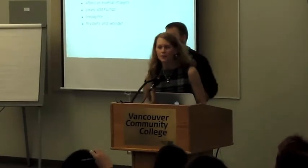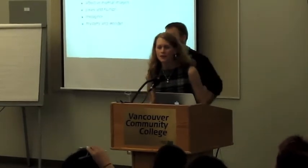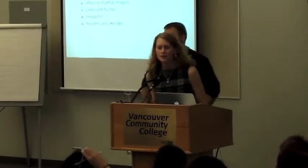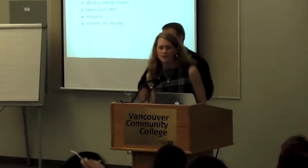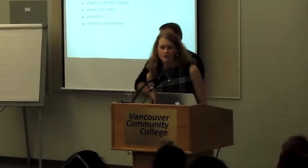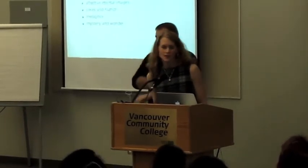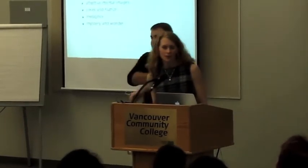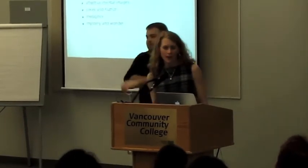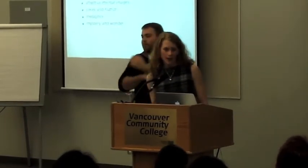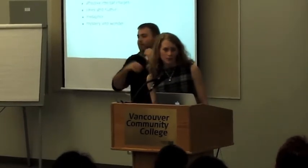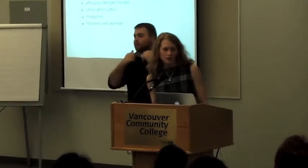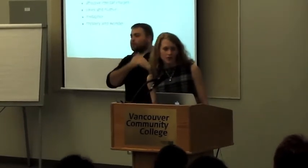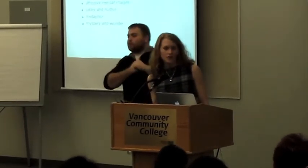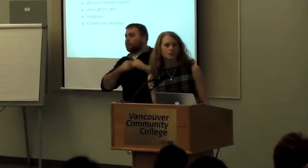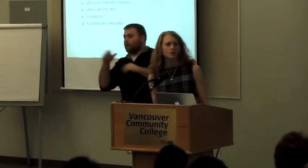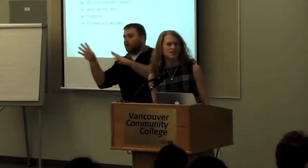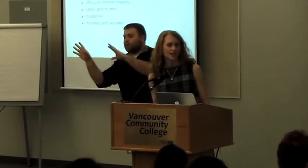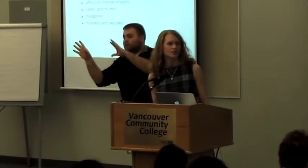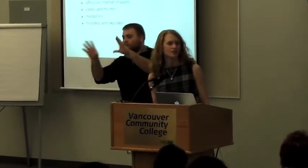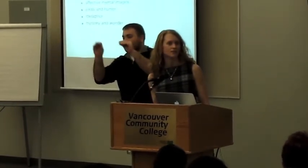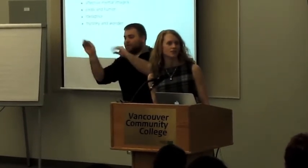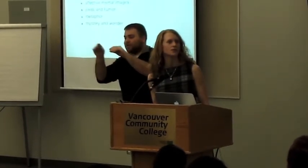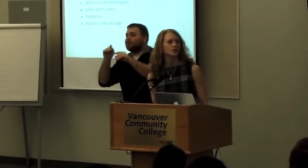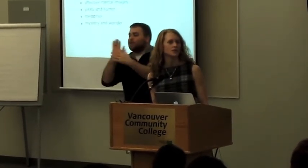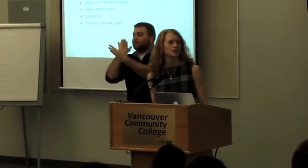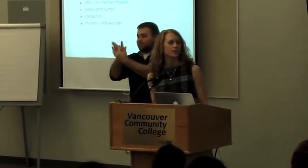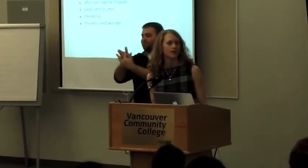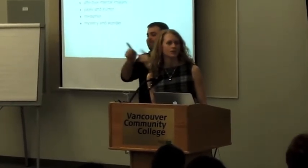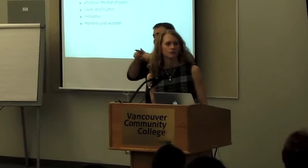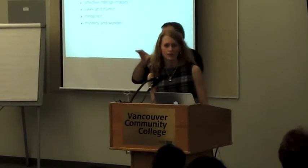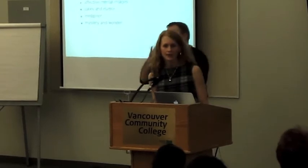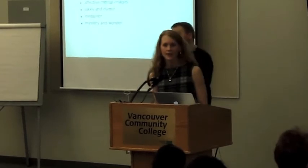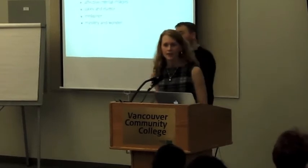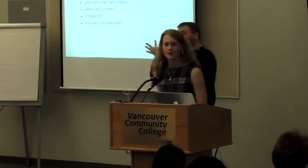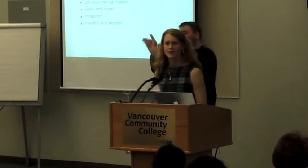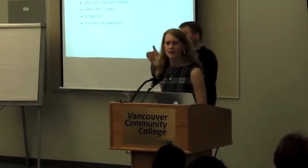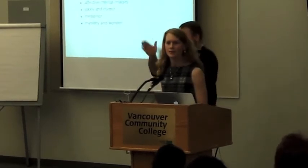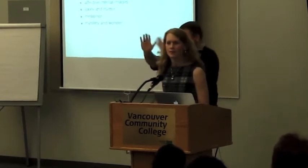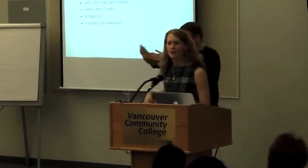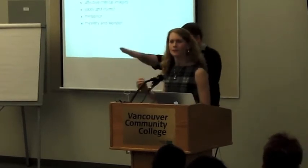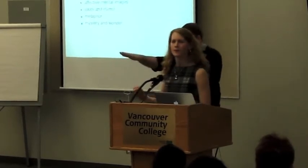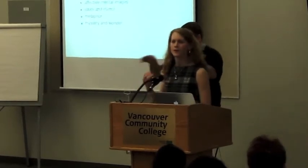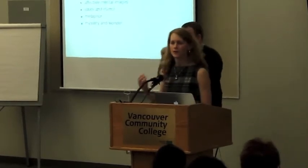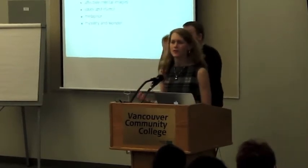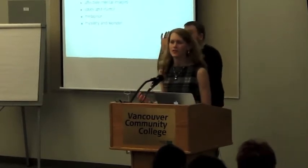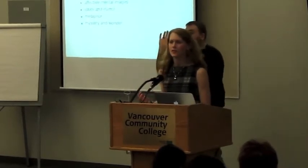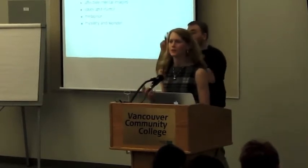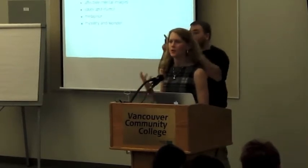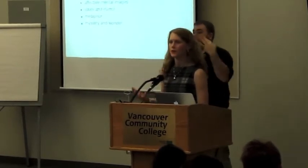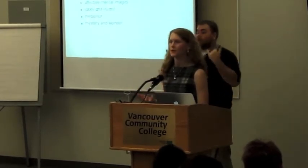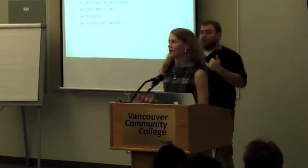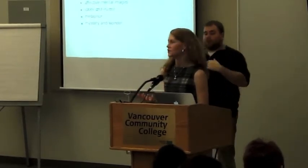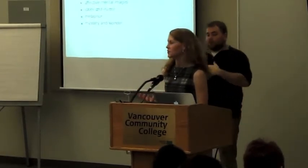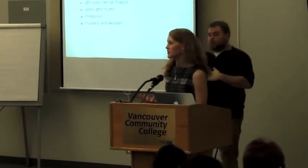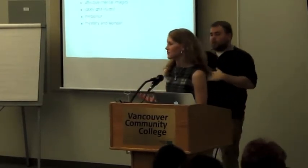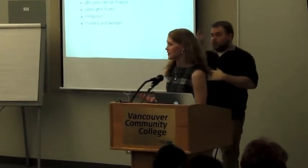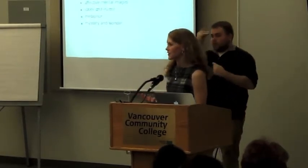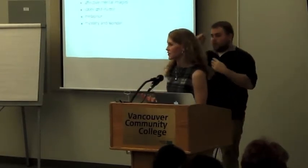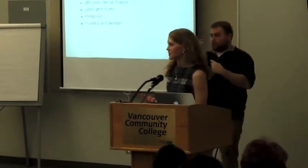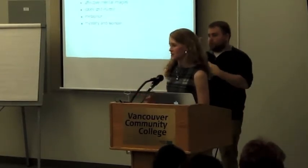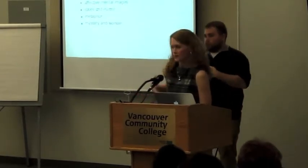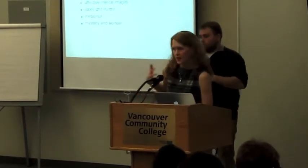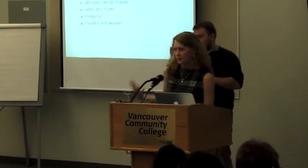So far we've described two sets of tools that you might really honestly be thoughtful about in your teaching if you want to engage your